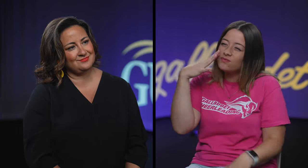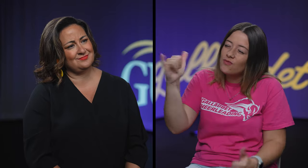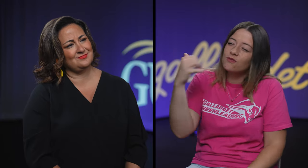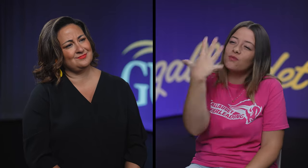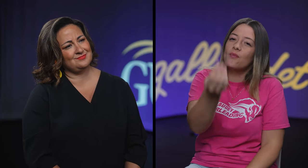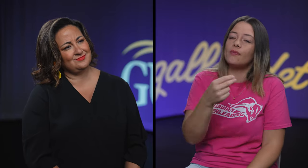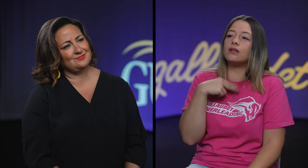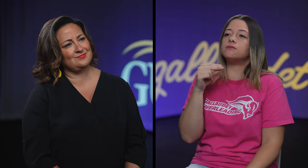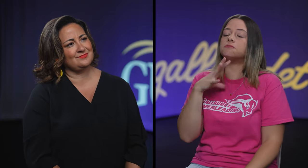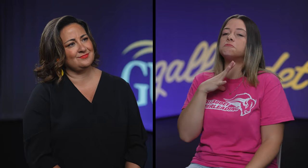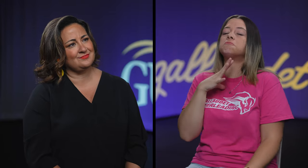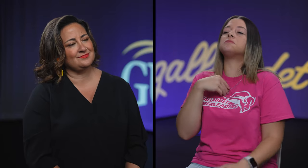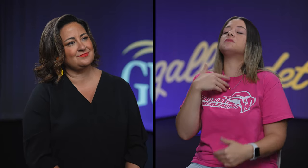Basically, I was really hesitant and didn't want to go.